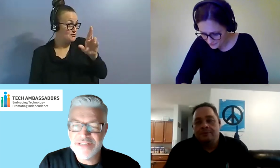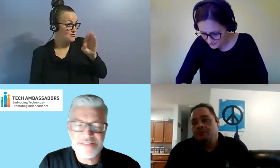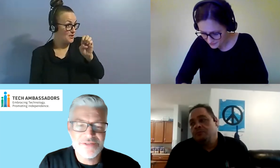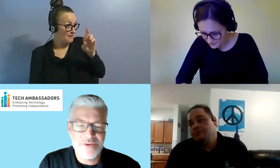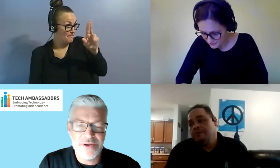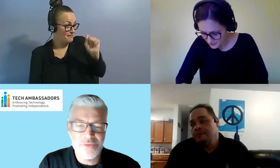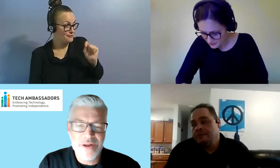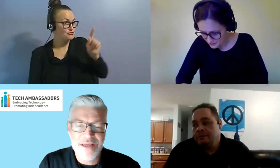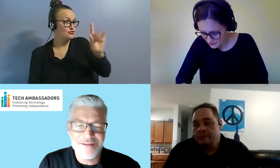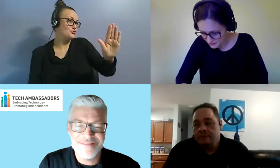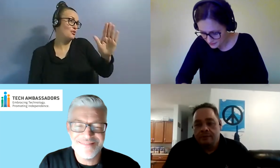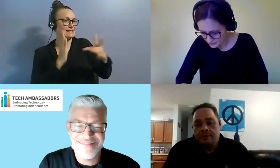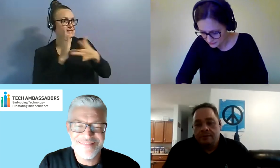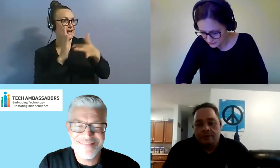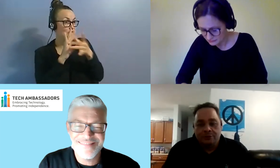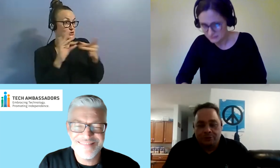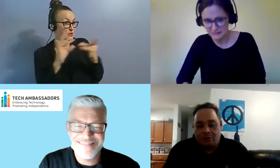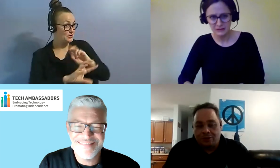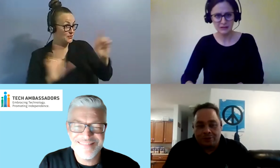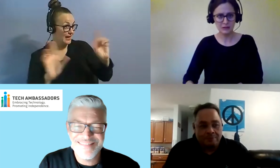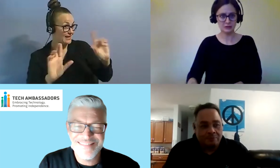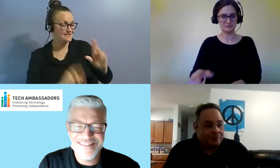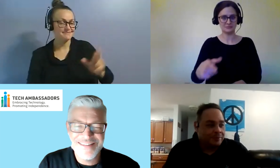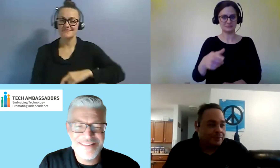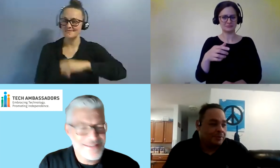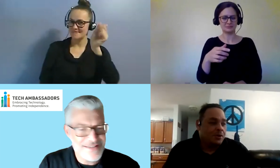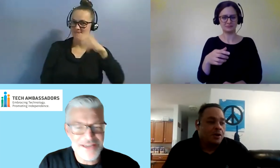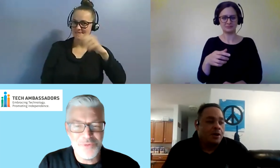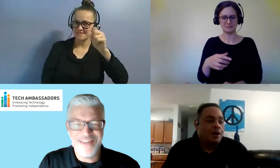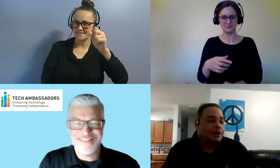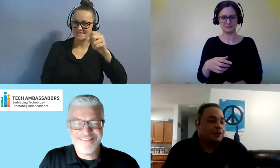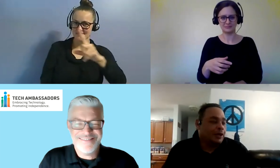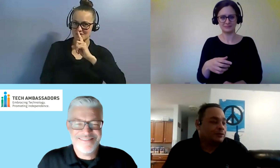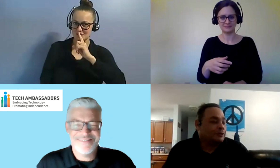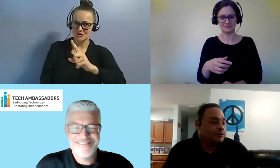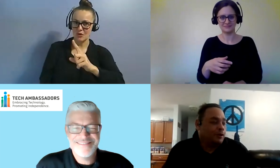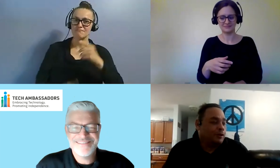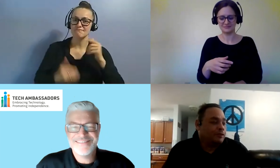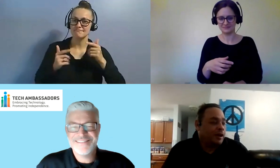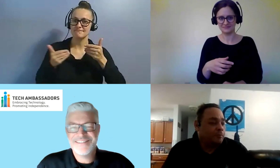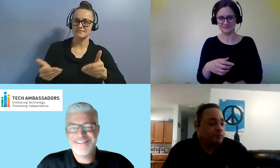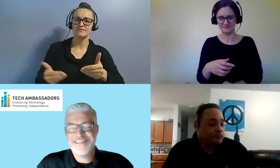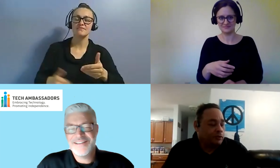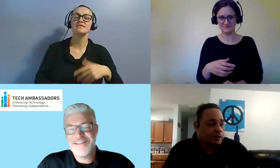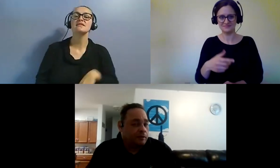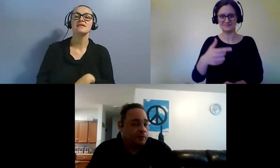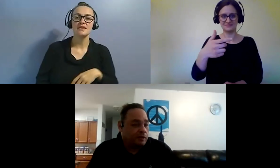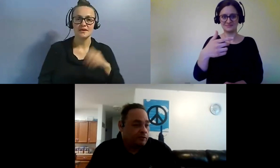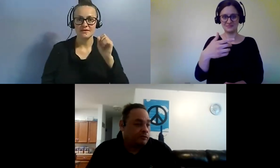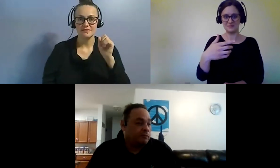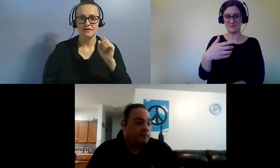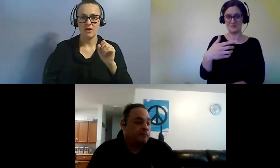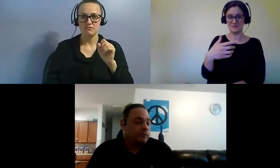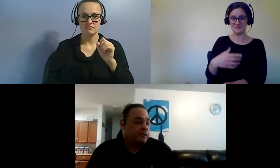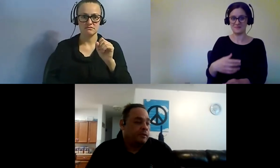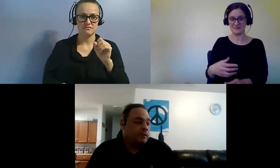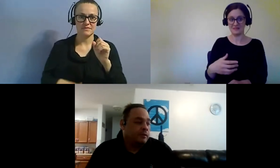tell your tech story. Are you ready to go? Sure. Take it away. Alexa, start a timer for 10 minutes.